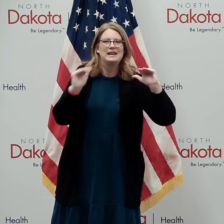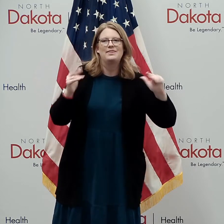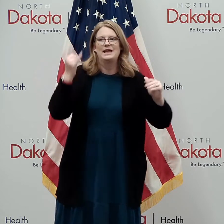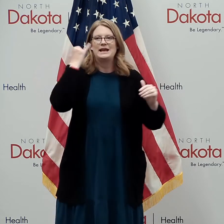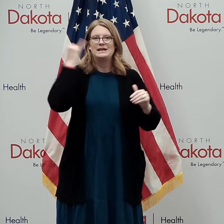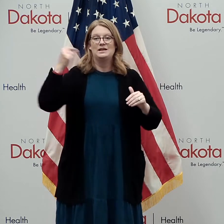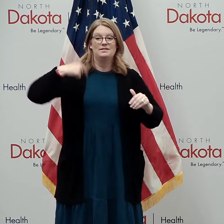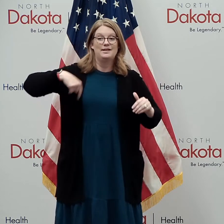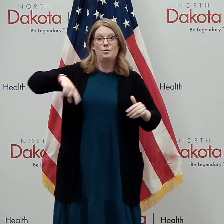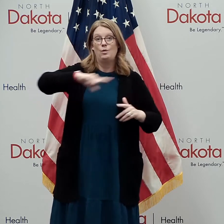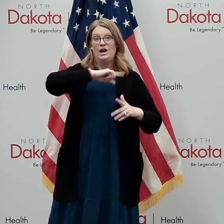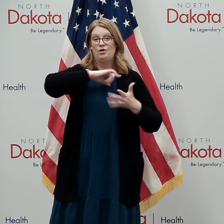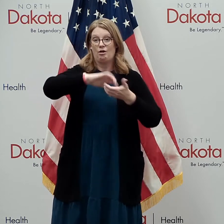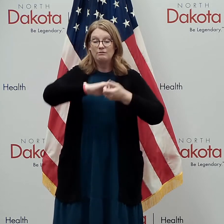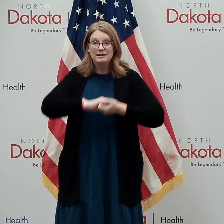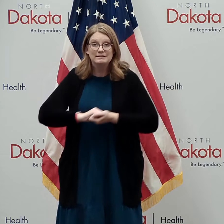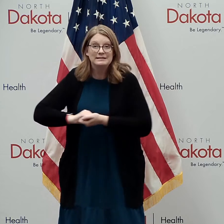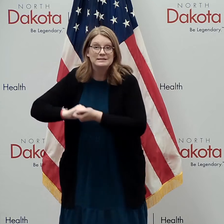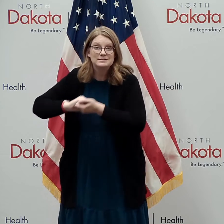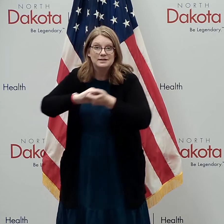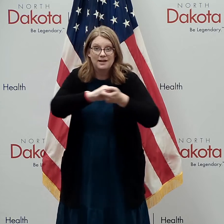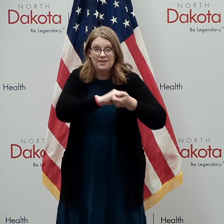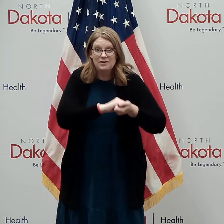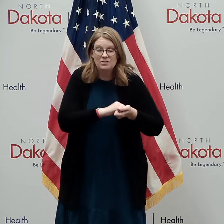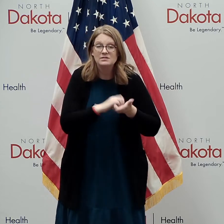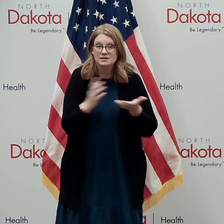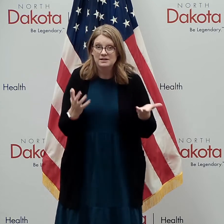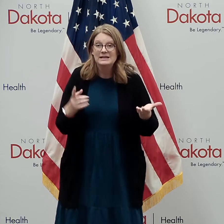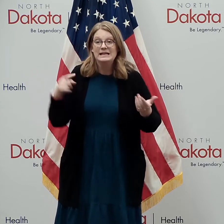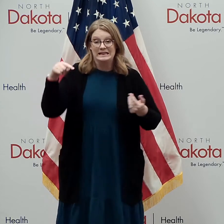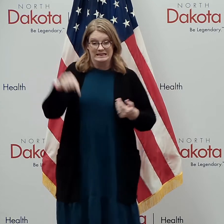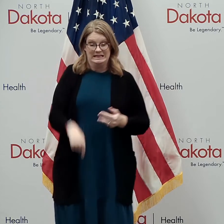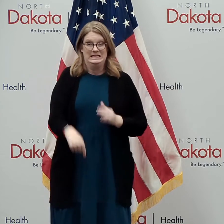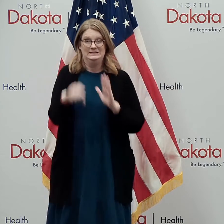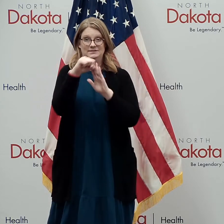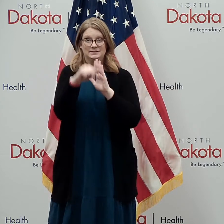that we're all in it together, that we need as a state,